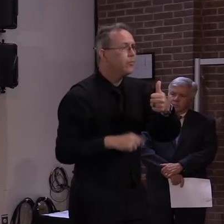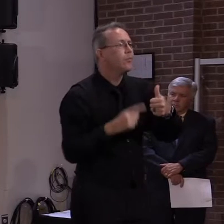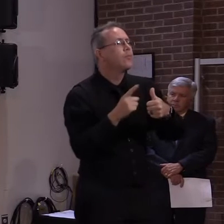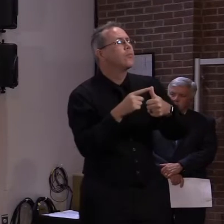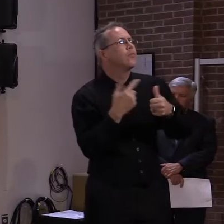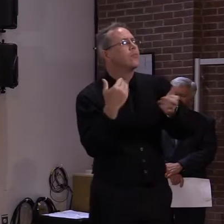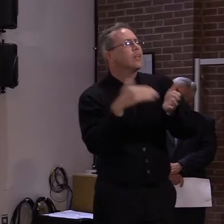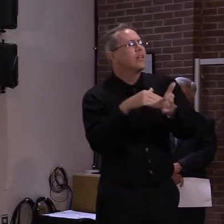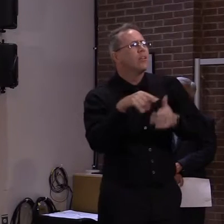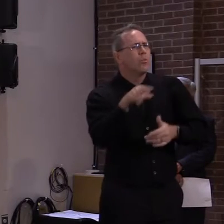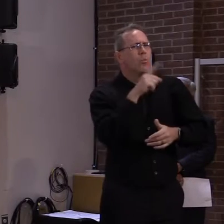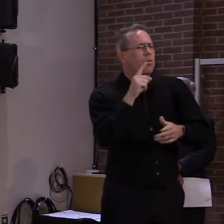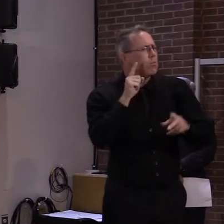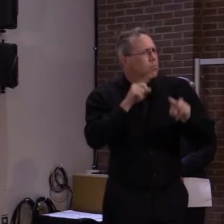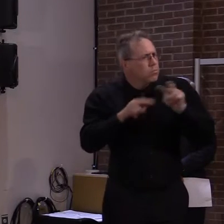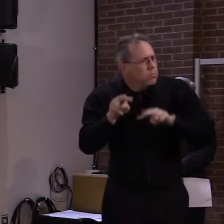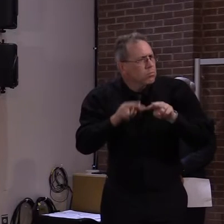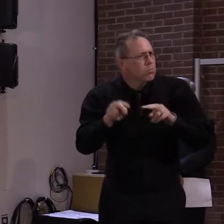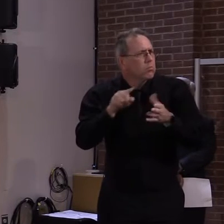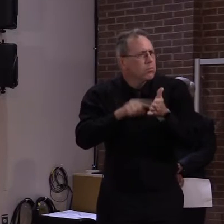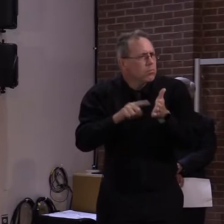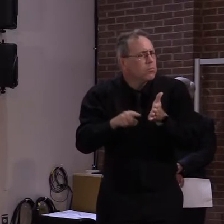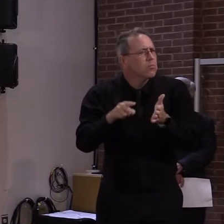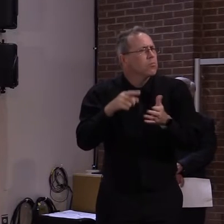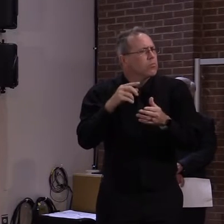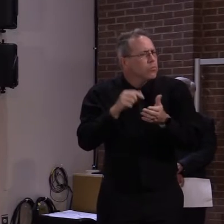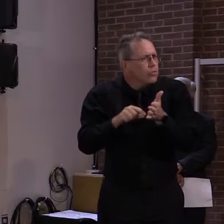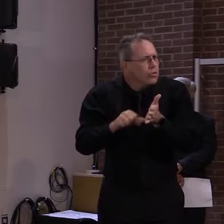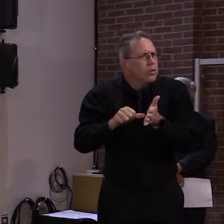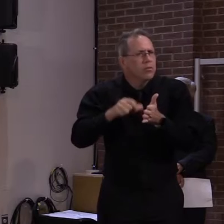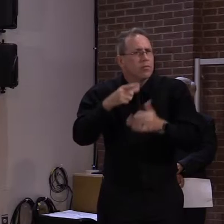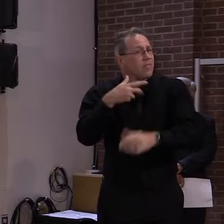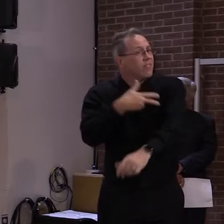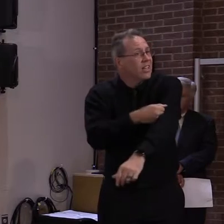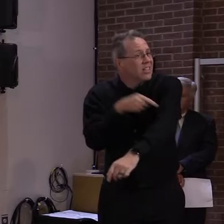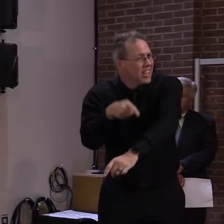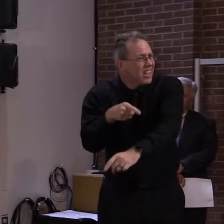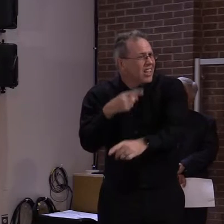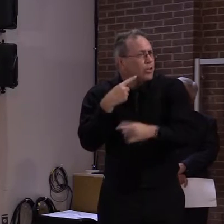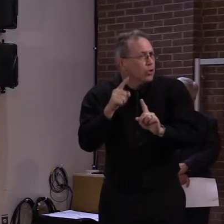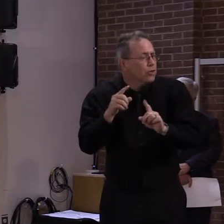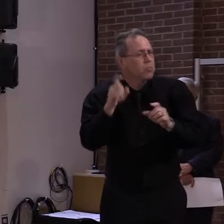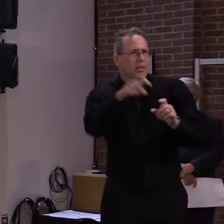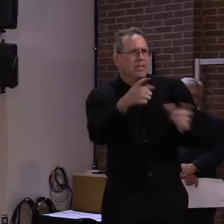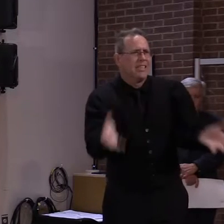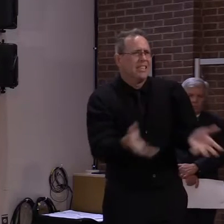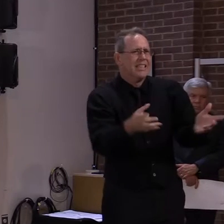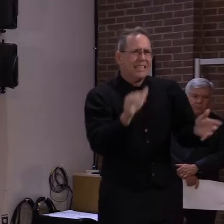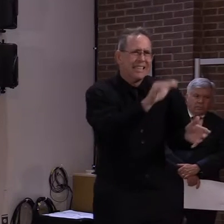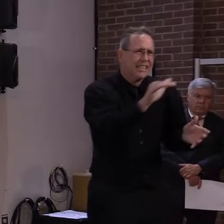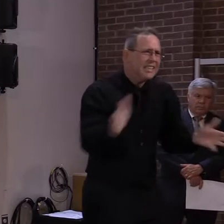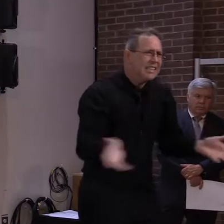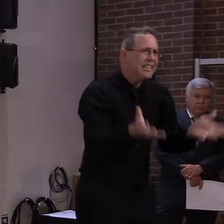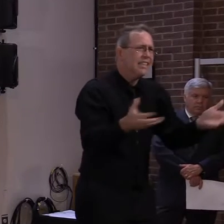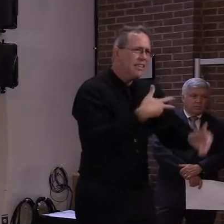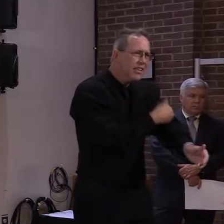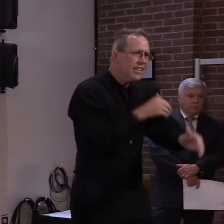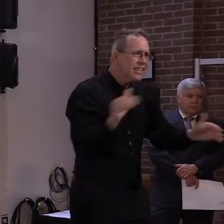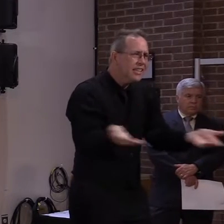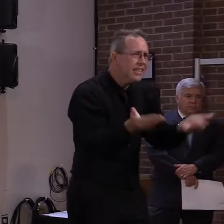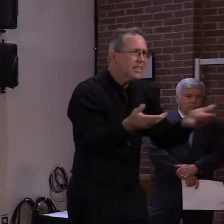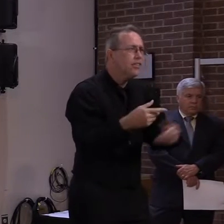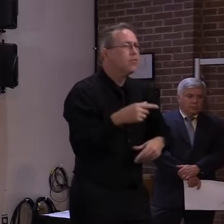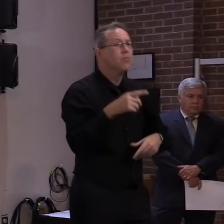emergency, get vaccinated. They're free, safe, and effective.